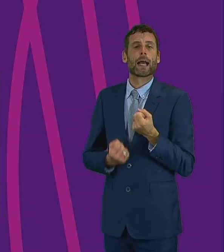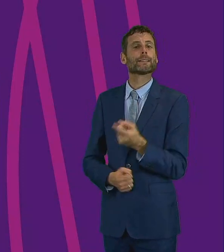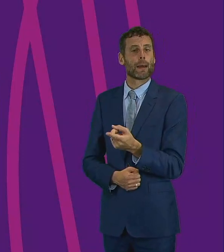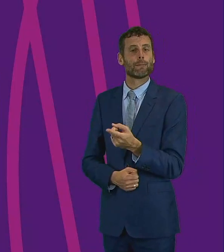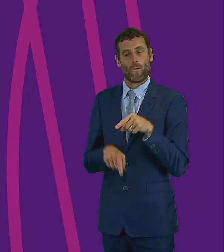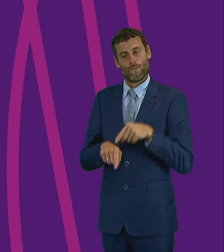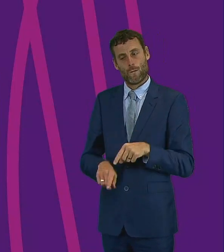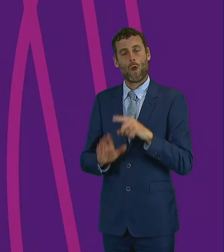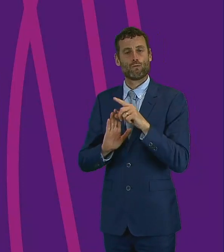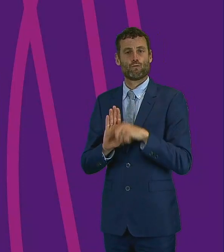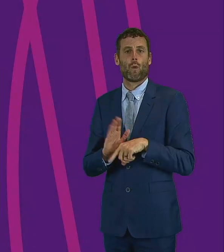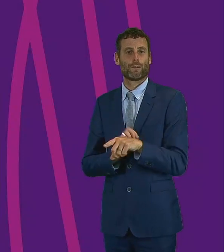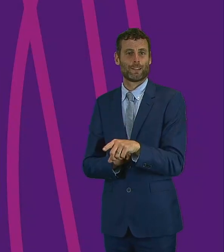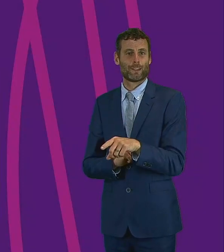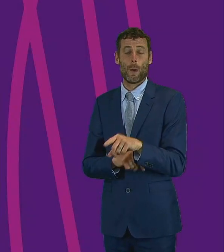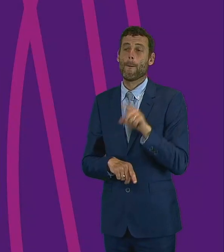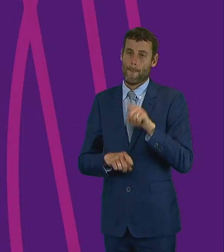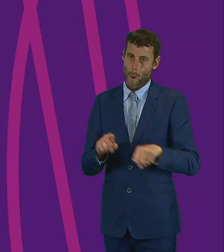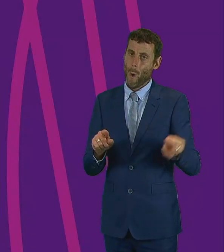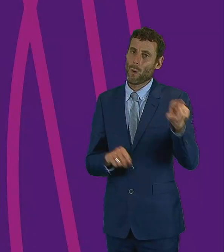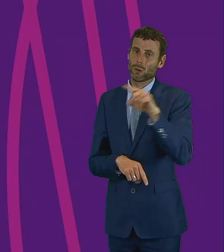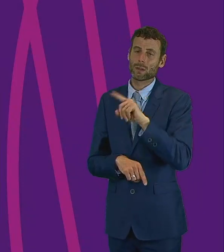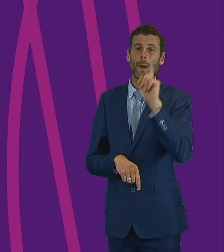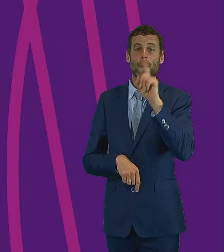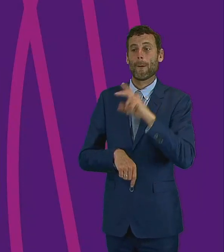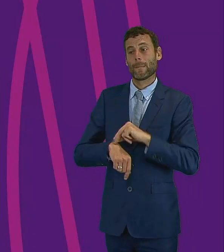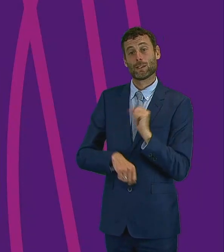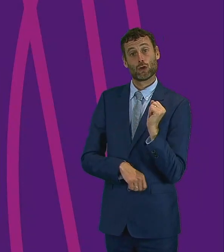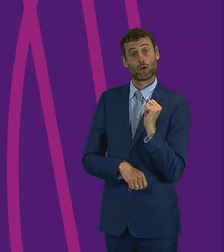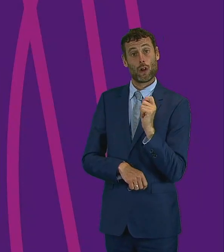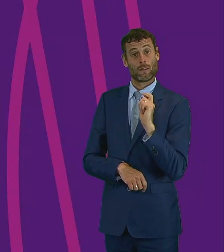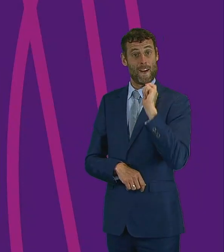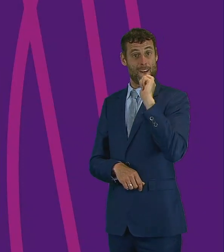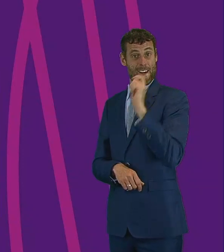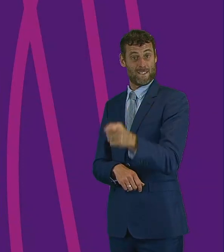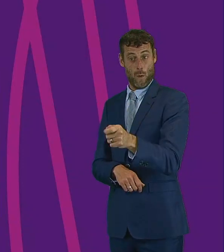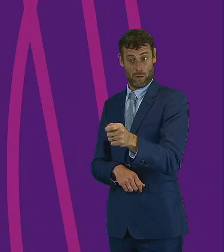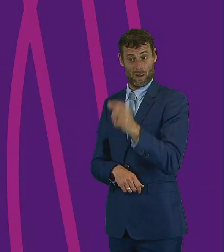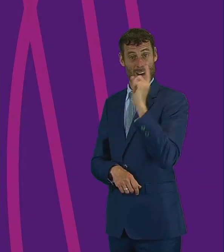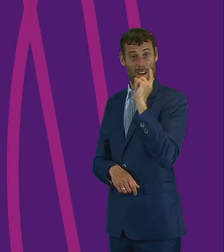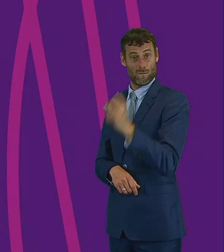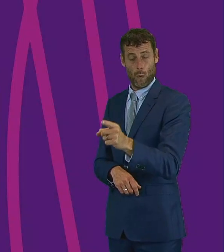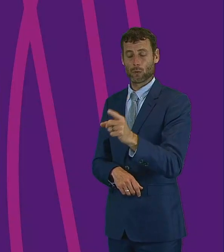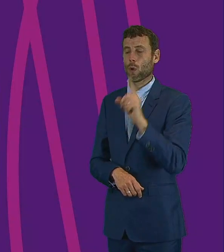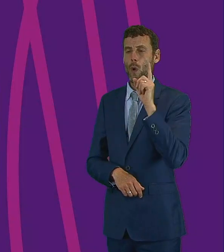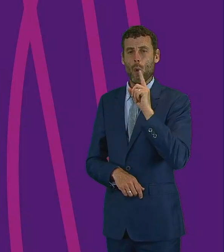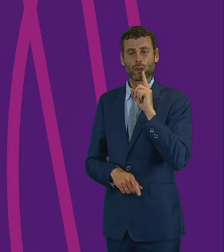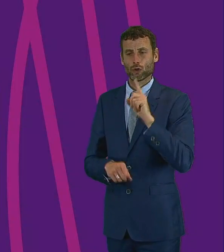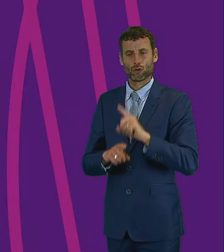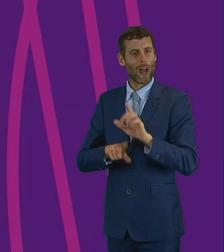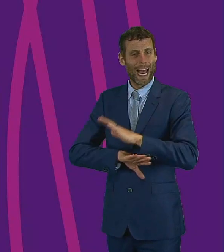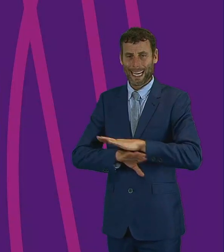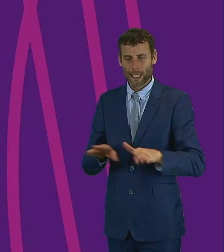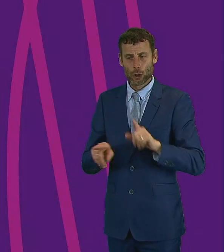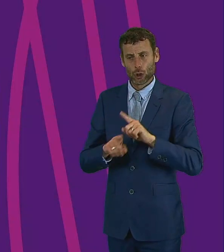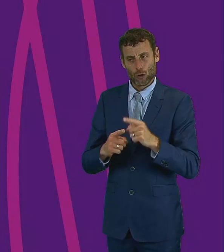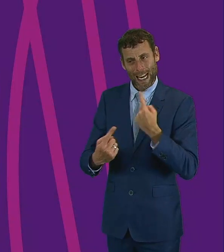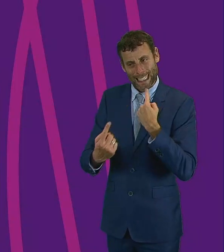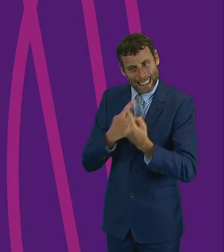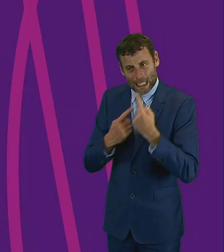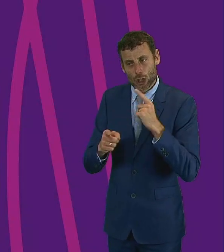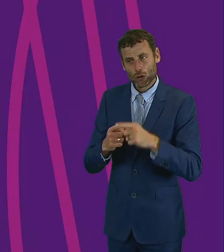regulations. In the approach Police Scotland has taken, enforcement has always been a last resort. Engagement, explanation and encouragement to